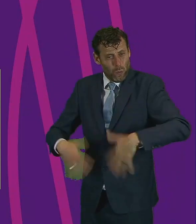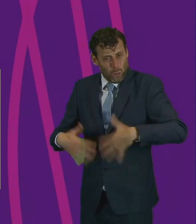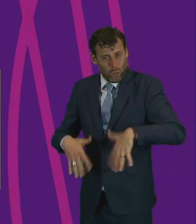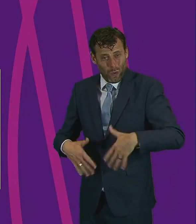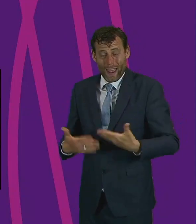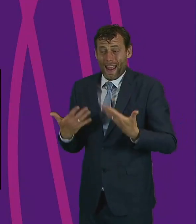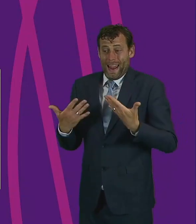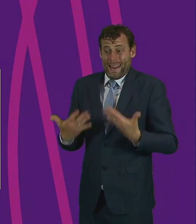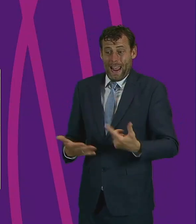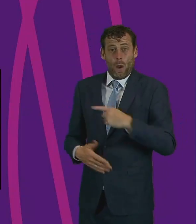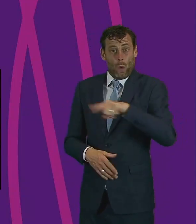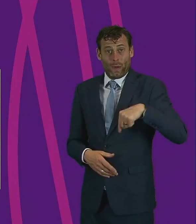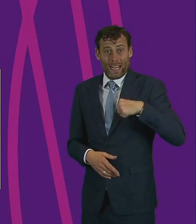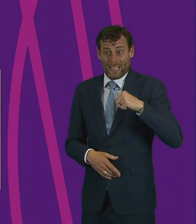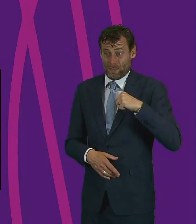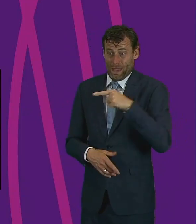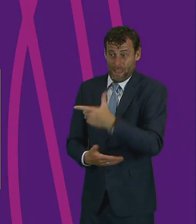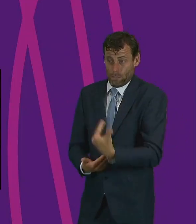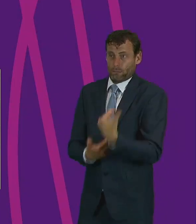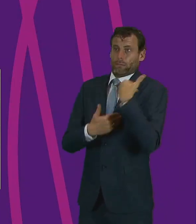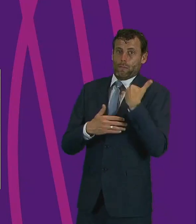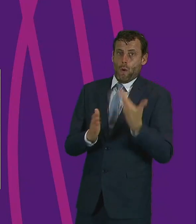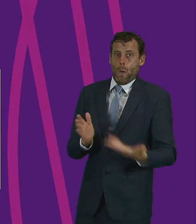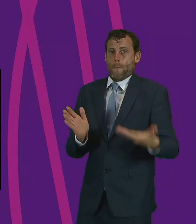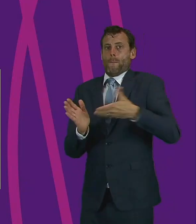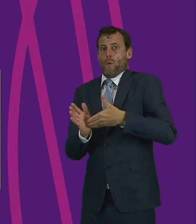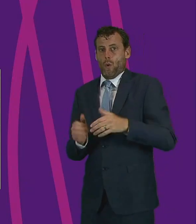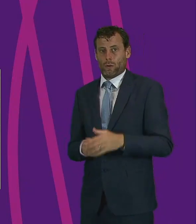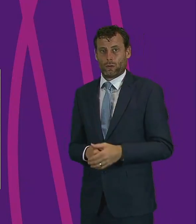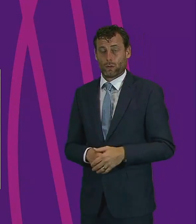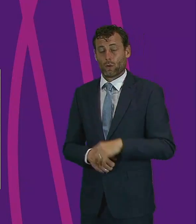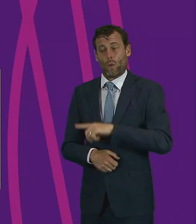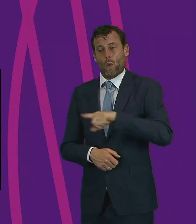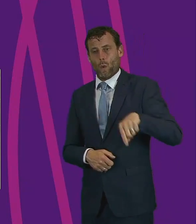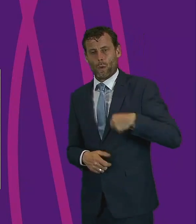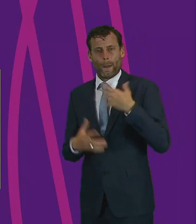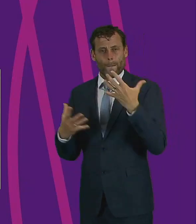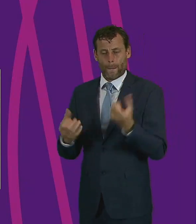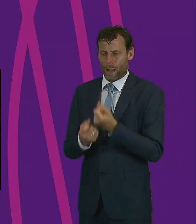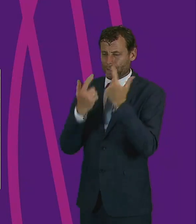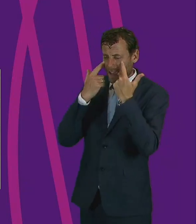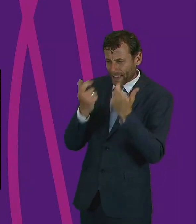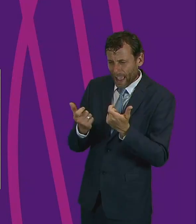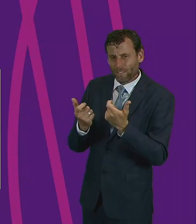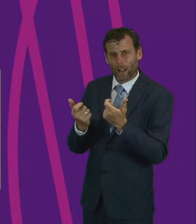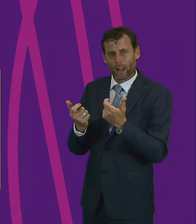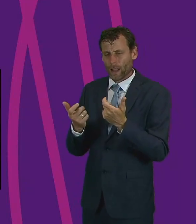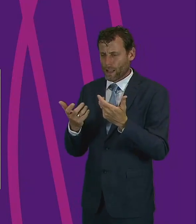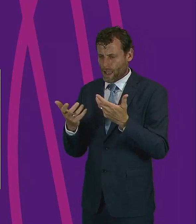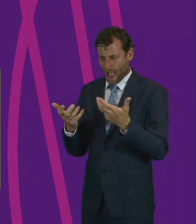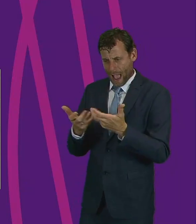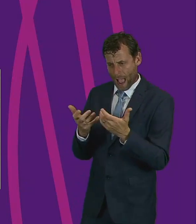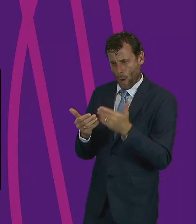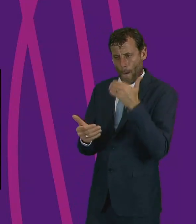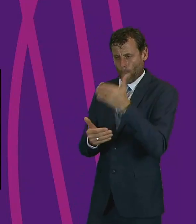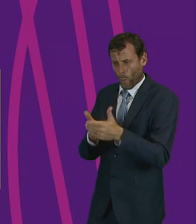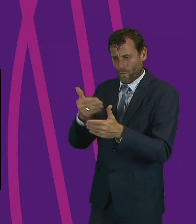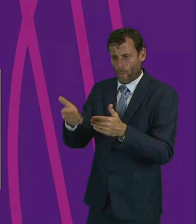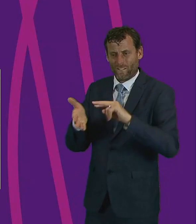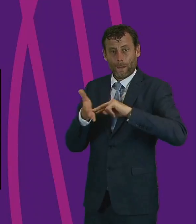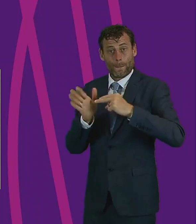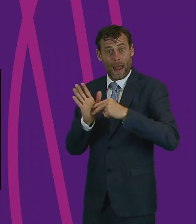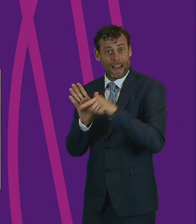to ask them for more. We are now at the point where we must carefully and cautiously plan the running of our NHS so that